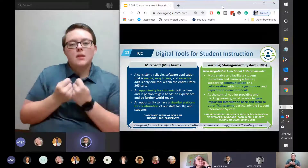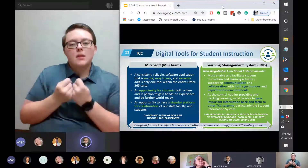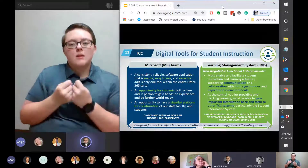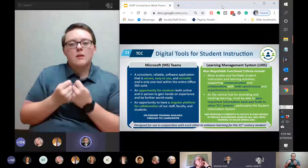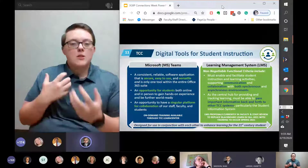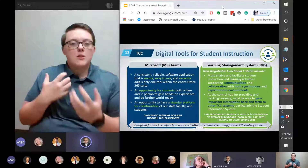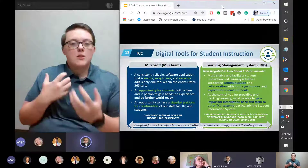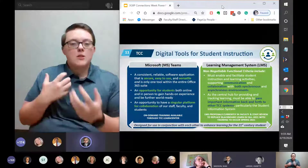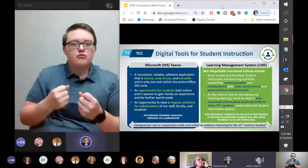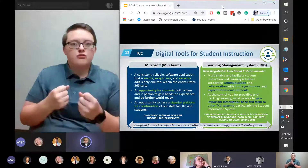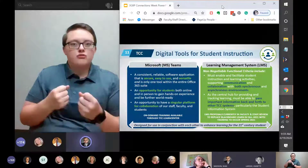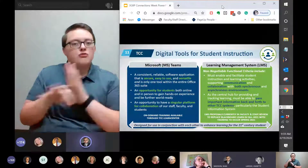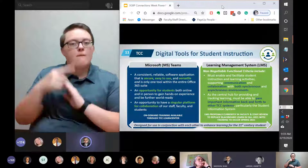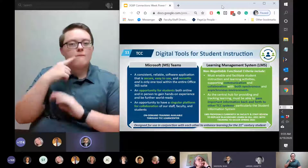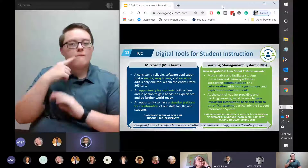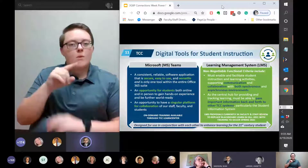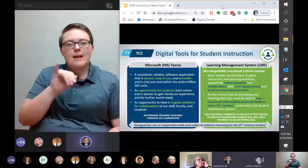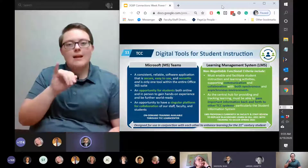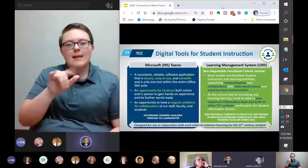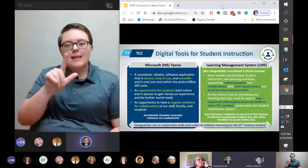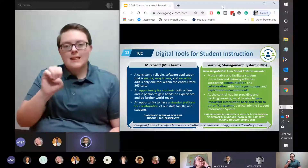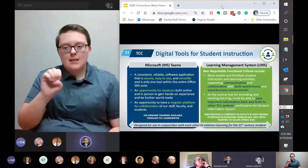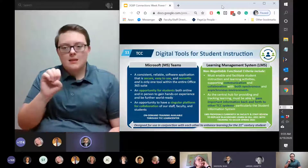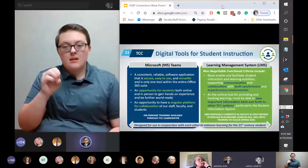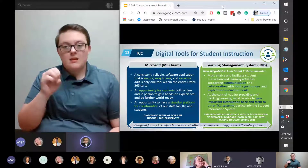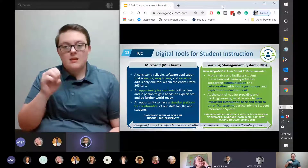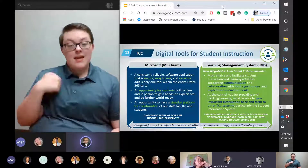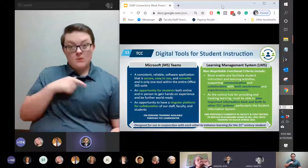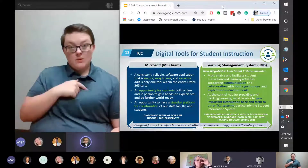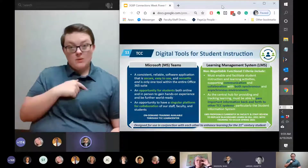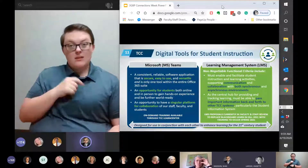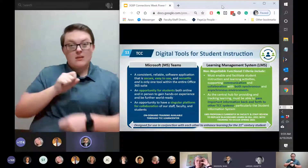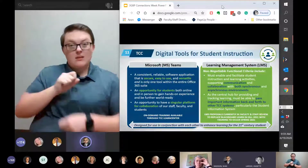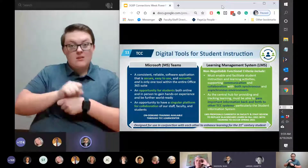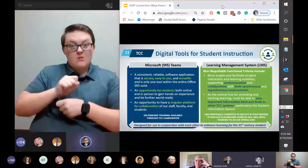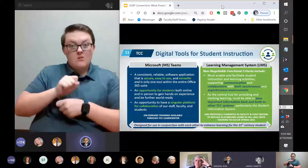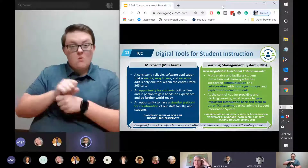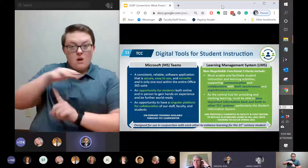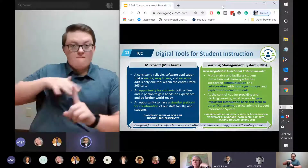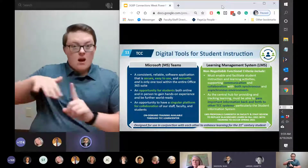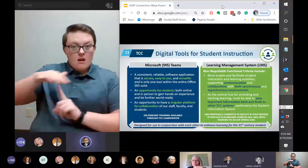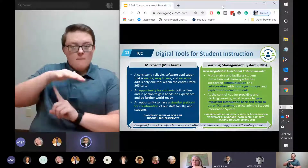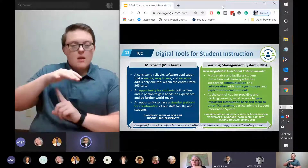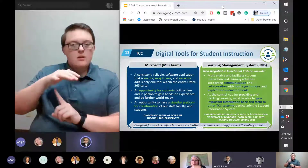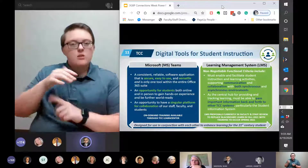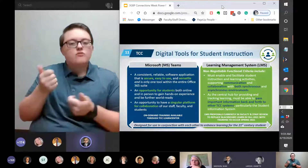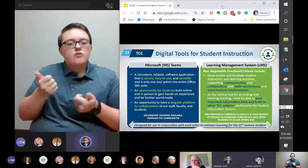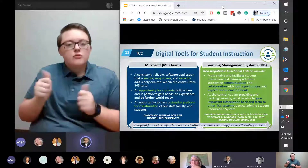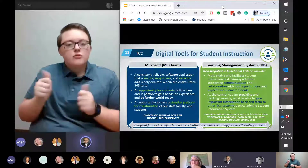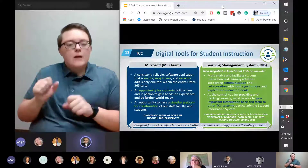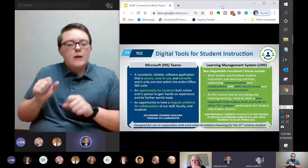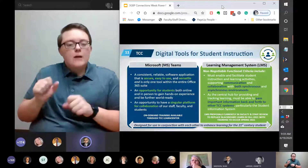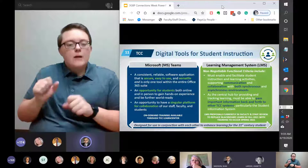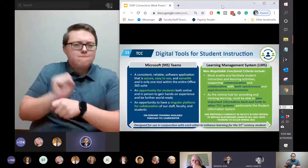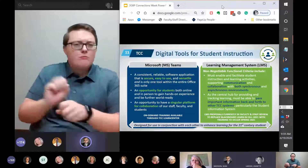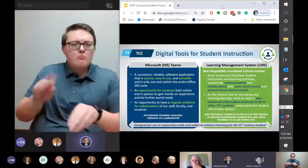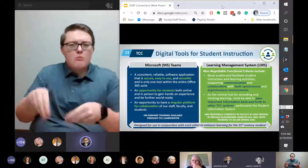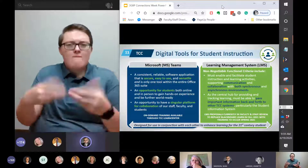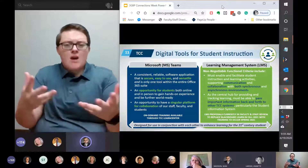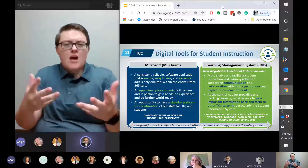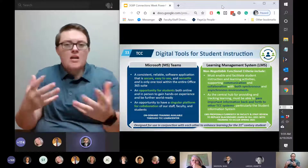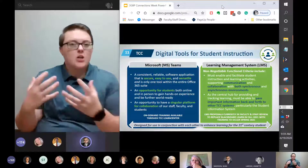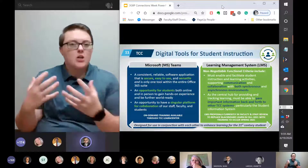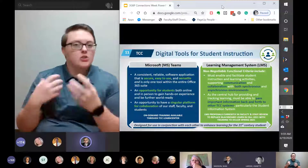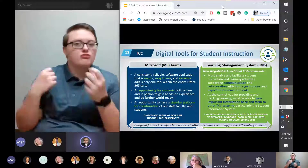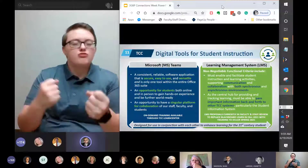ILI, and we, Workplace Environment, have worked hard to provide a strong choice in which they've